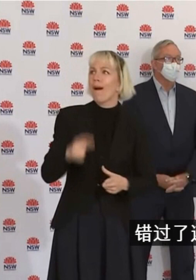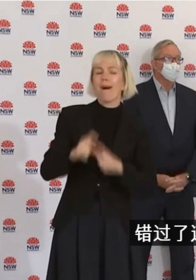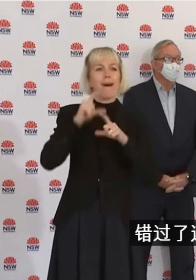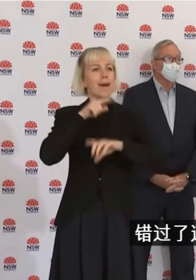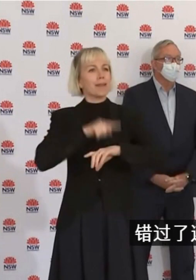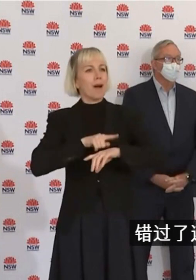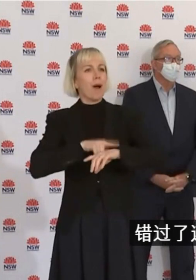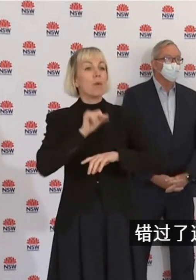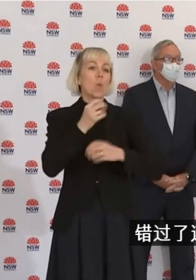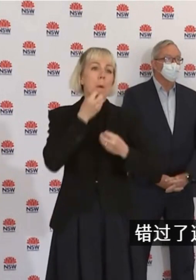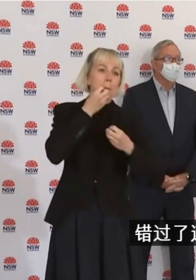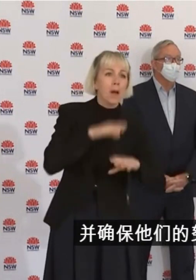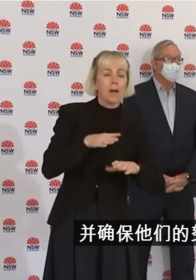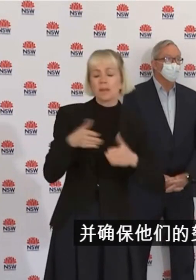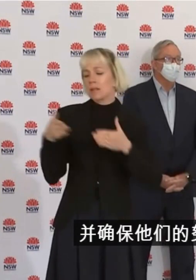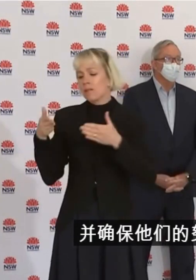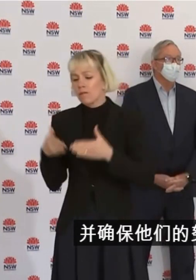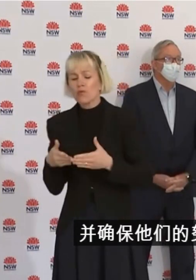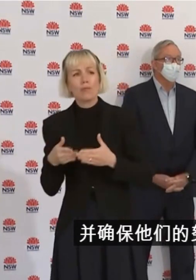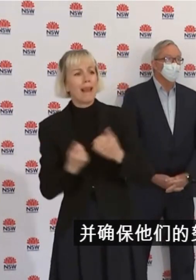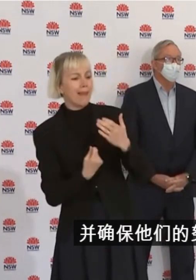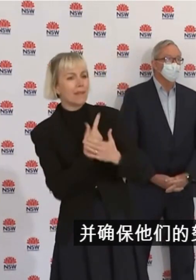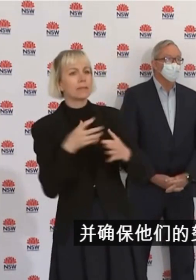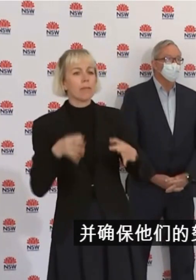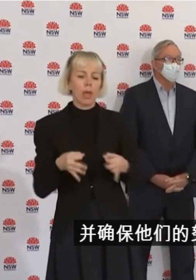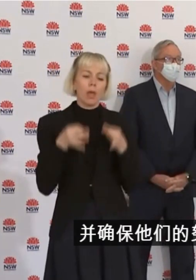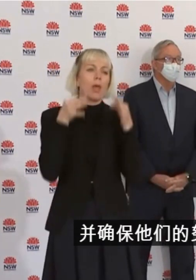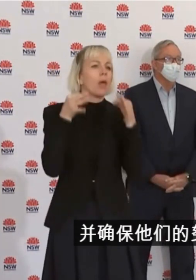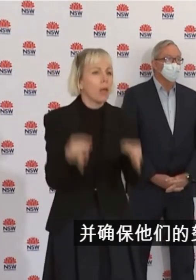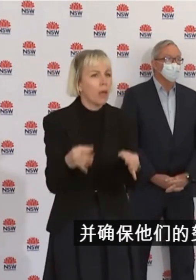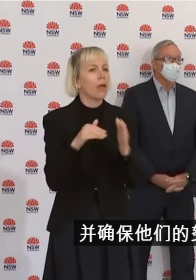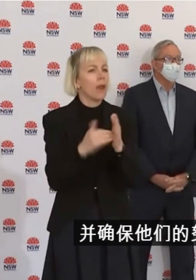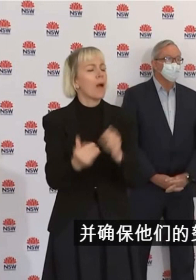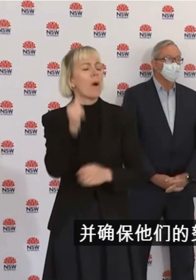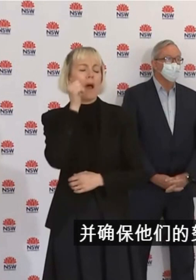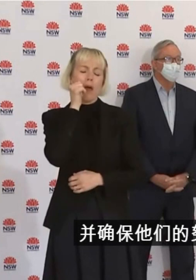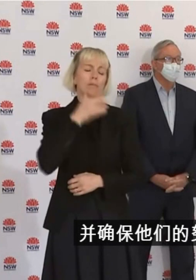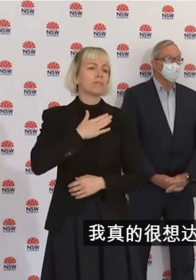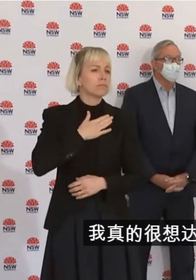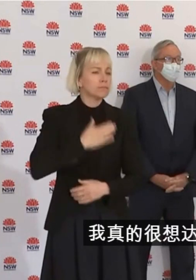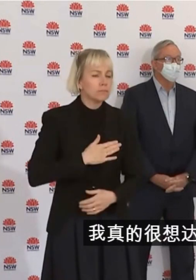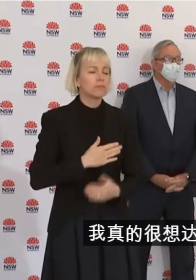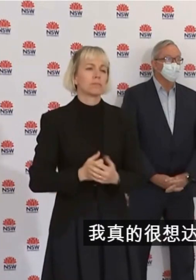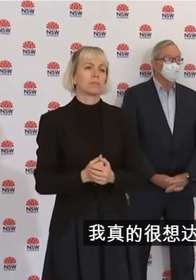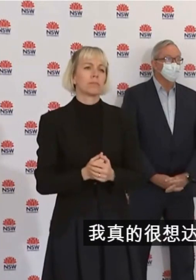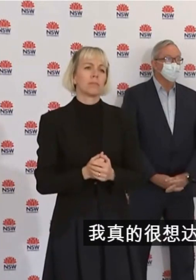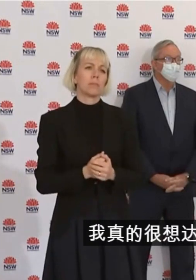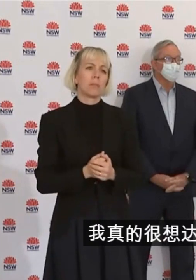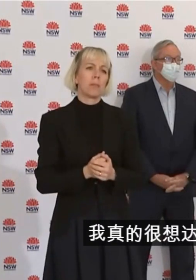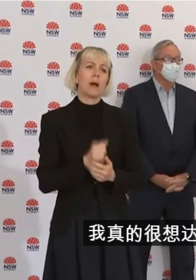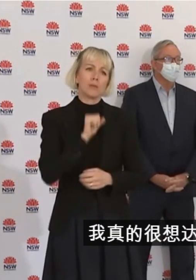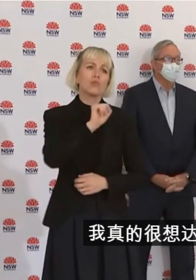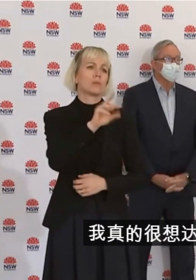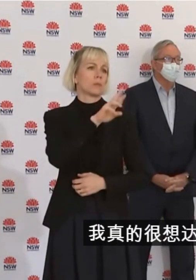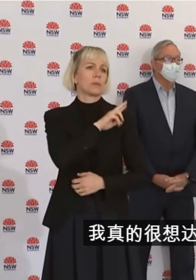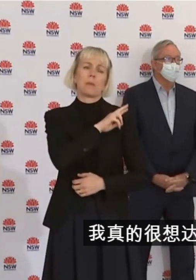abiding by the public health orders and making sure that their effort goes towards putting New South Wales in the best possible position